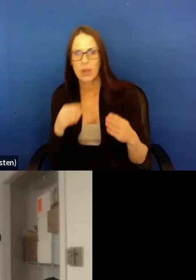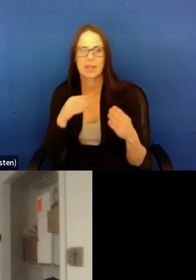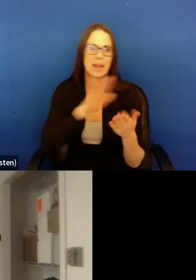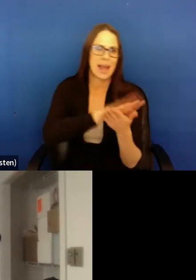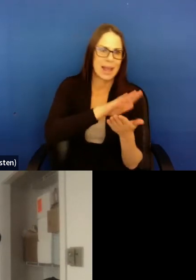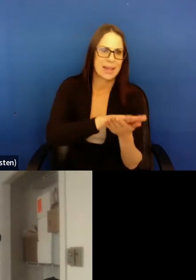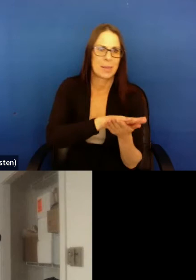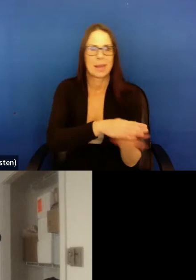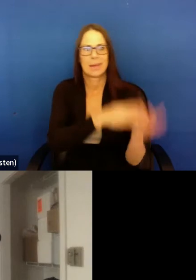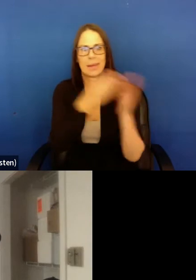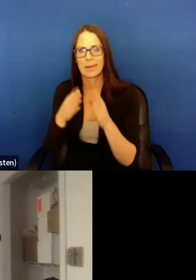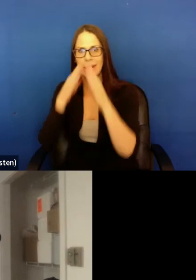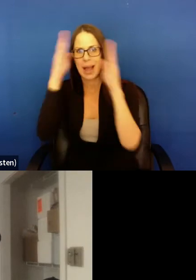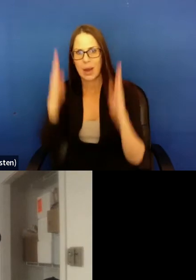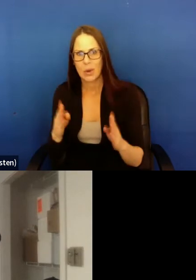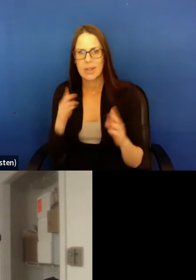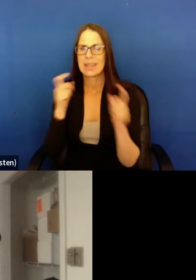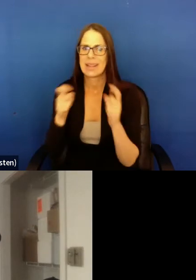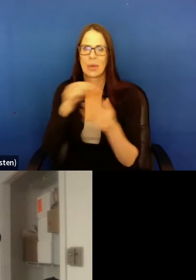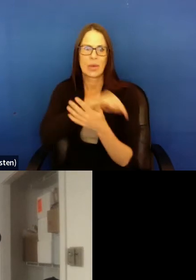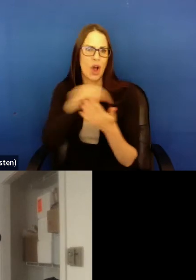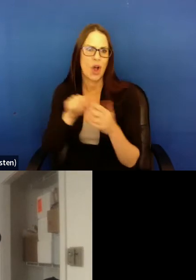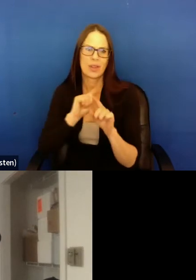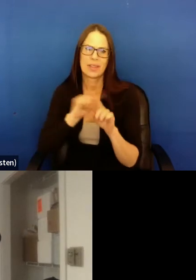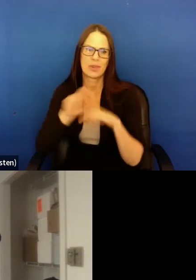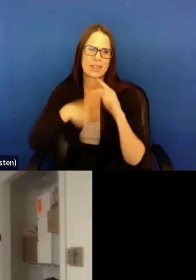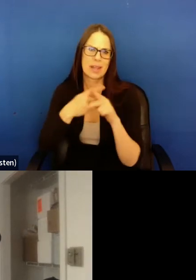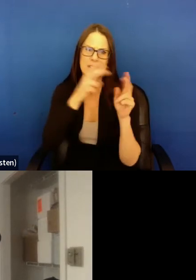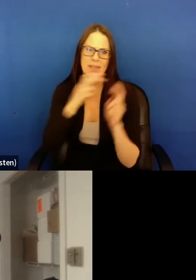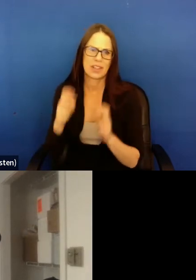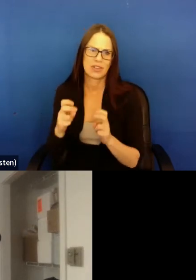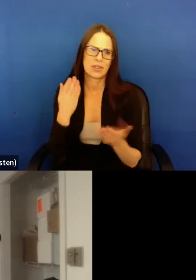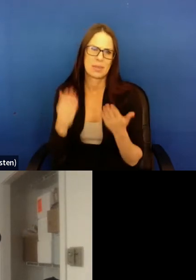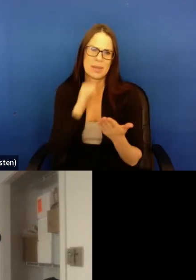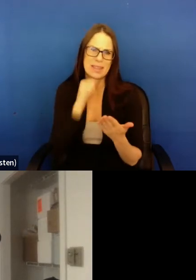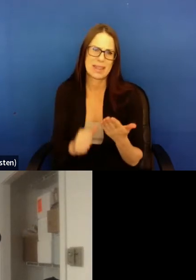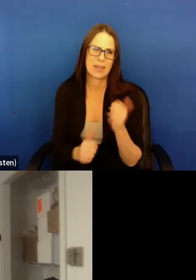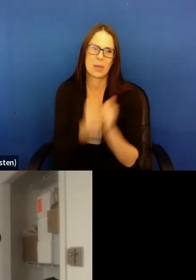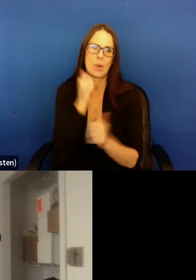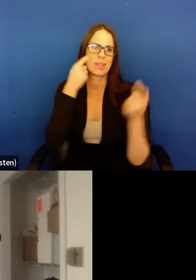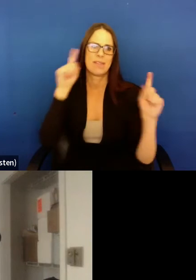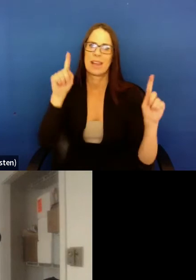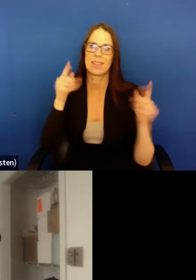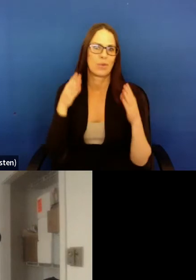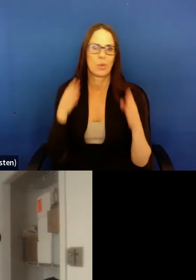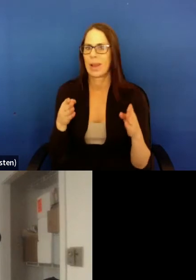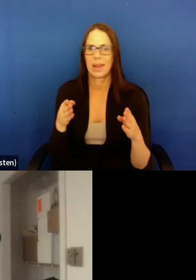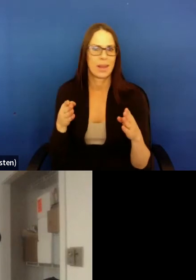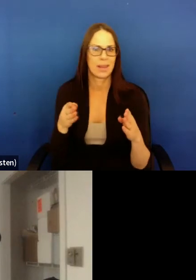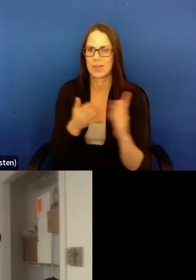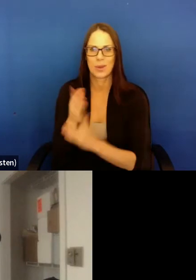accommodations and dealing with all sorts of different issues. So it might not be the most effective way to go through the